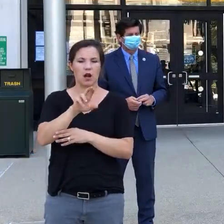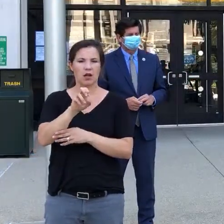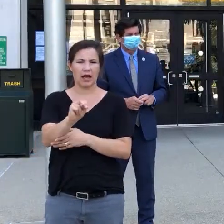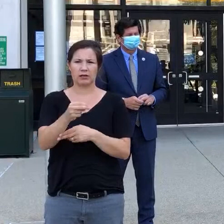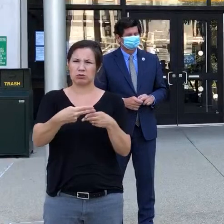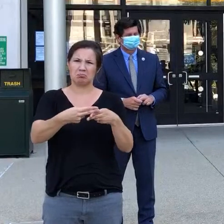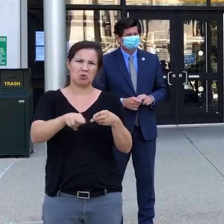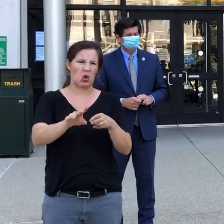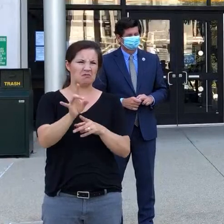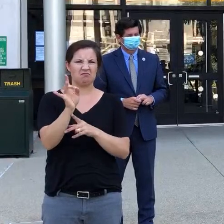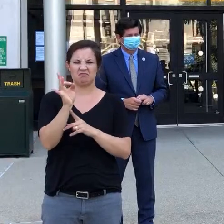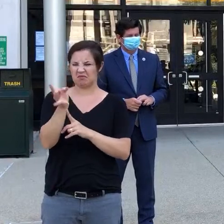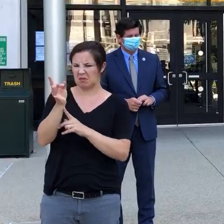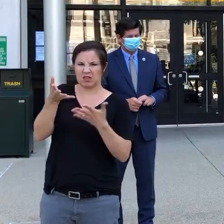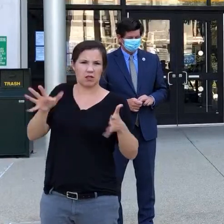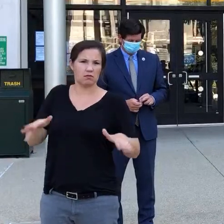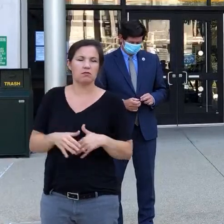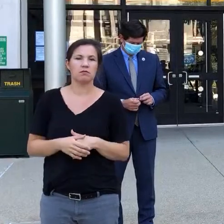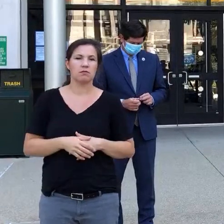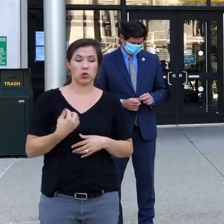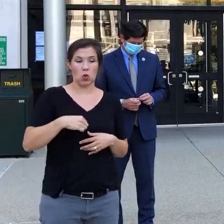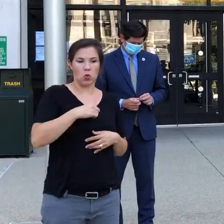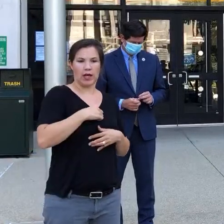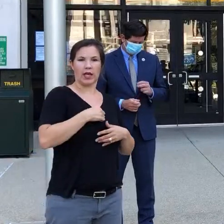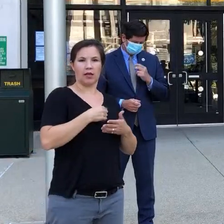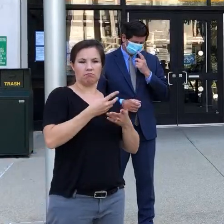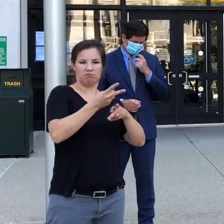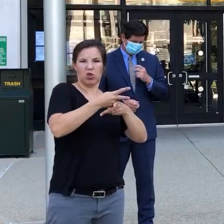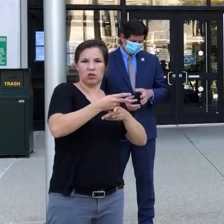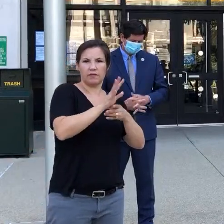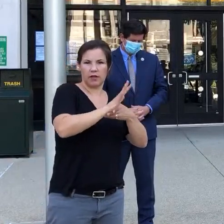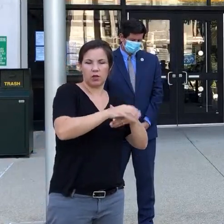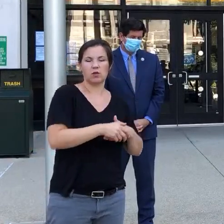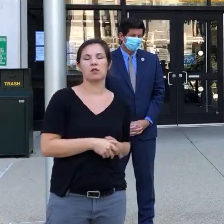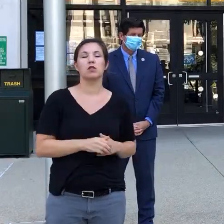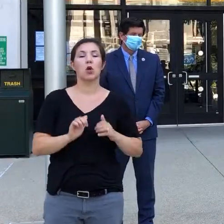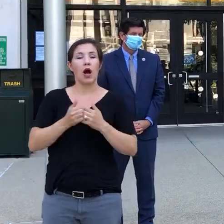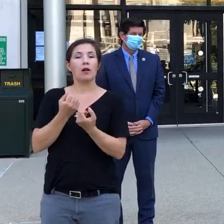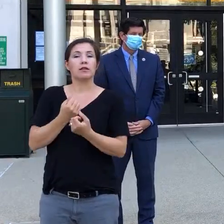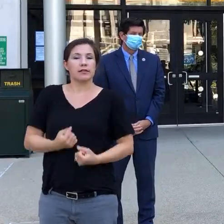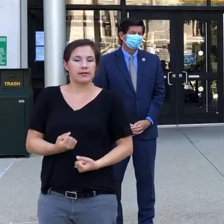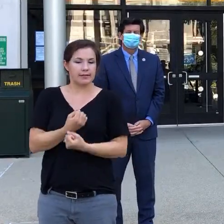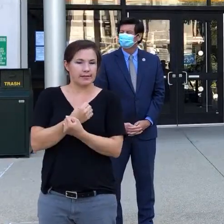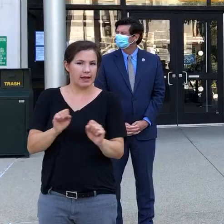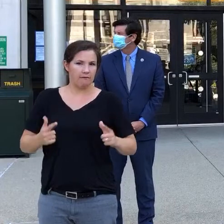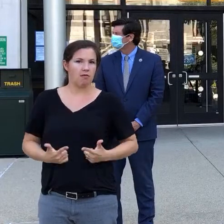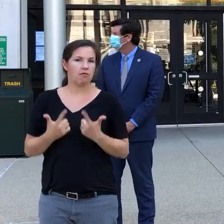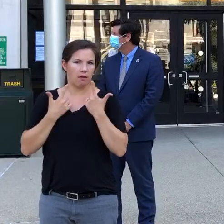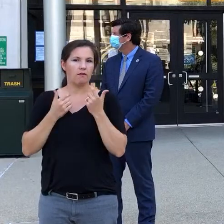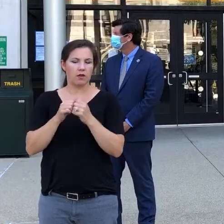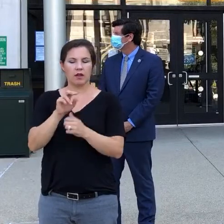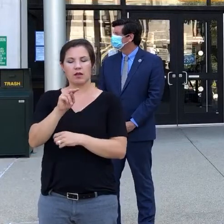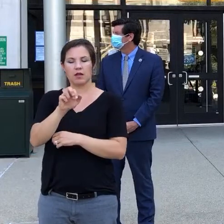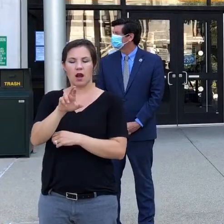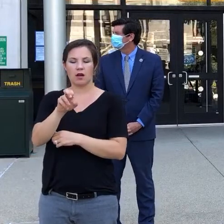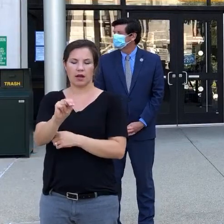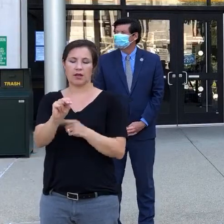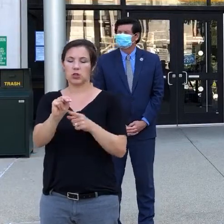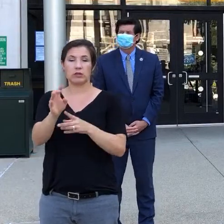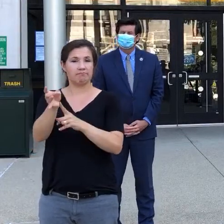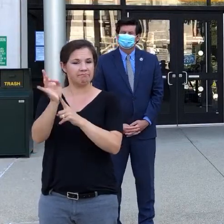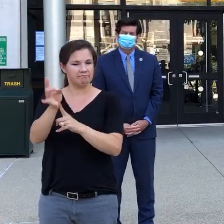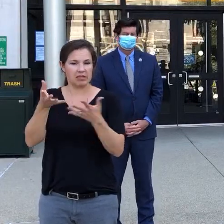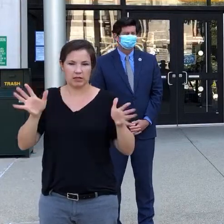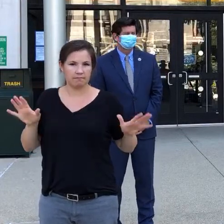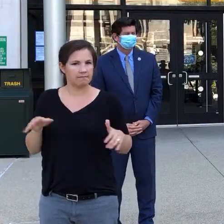just about 8 minutes, and we produce them. And it's how to save a life with Narcan. So it's just 8 minutes, and